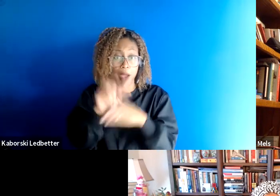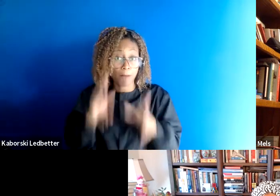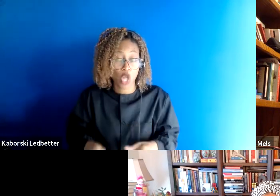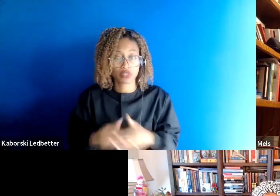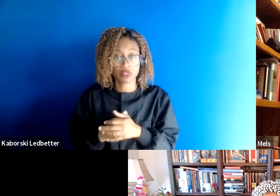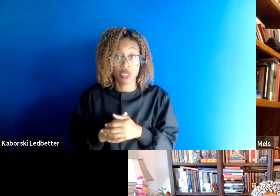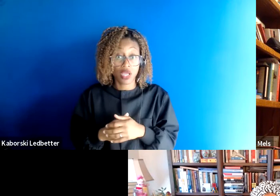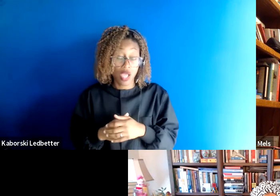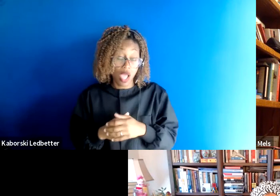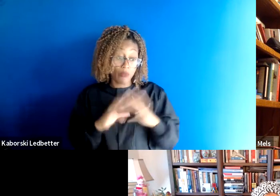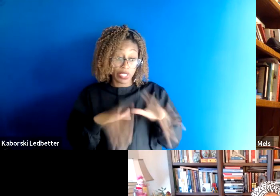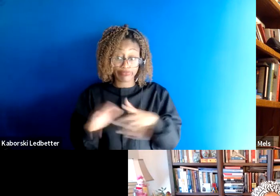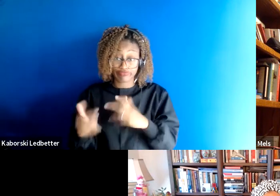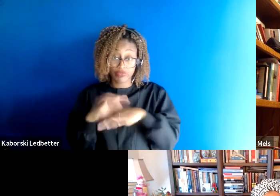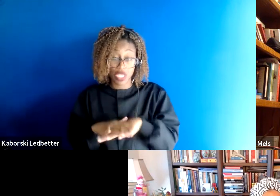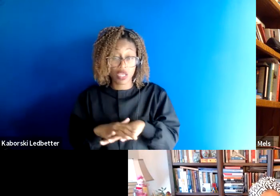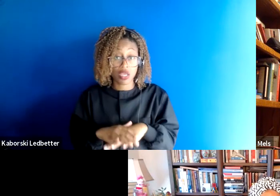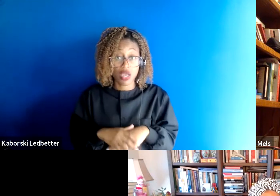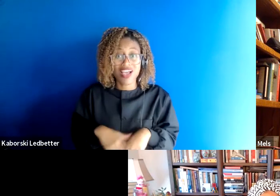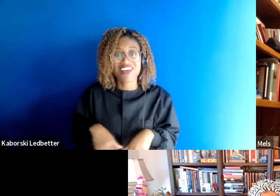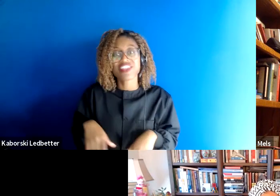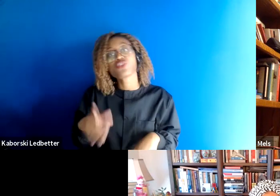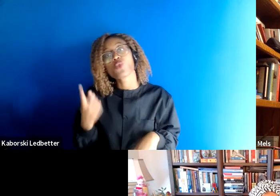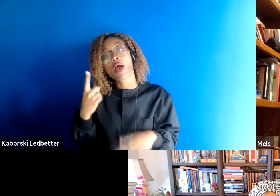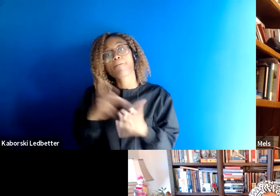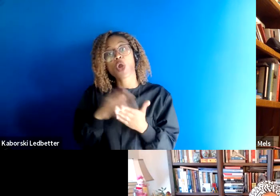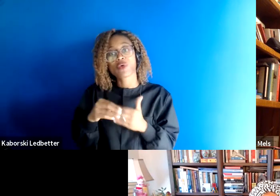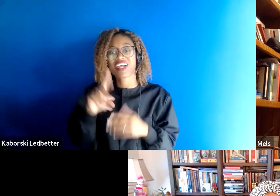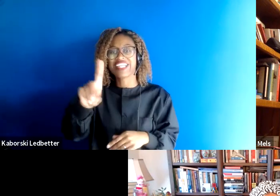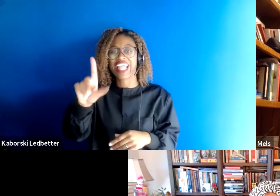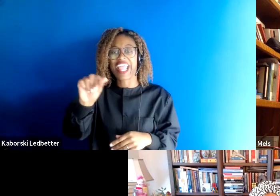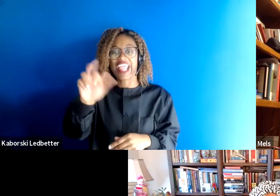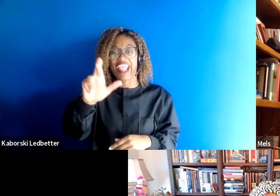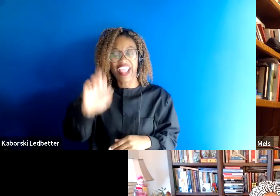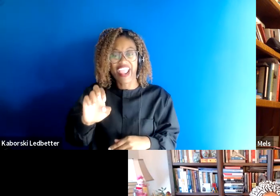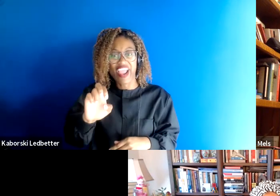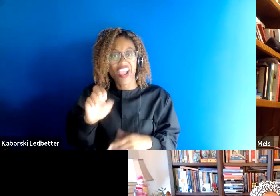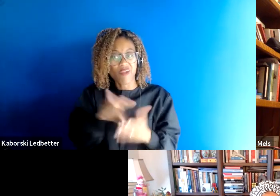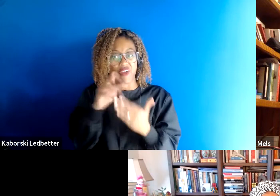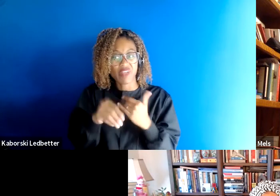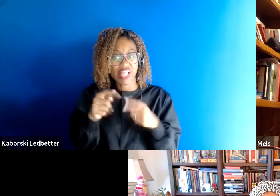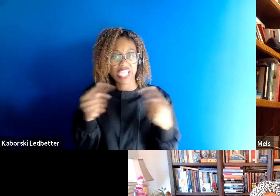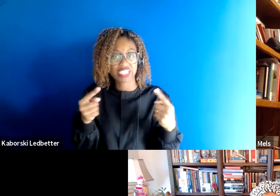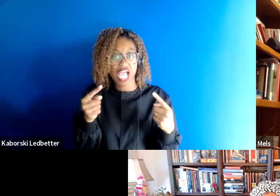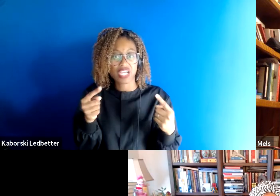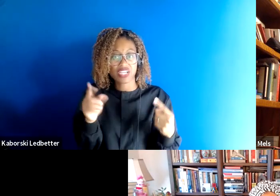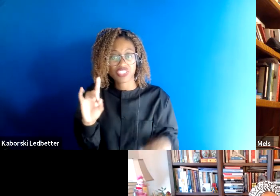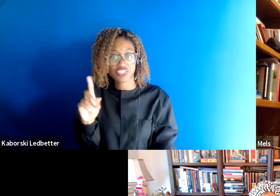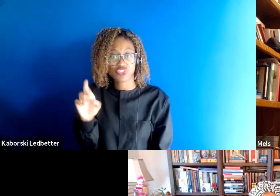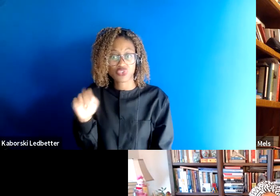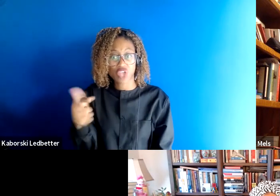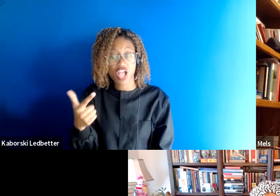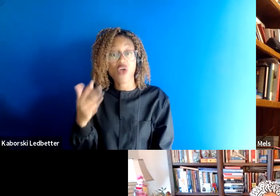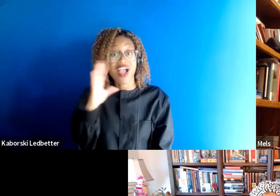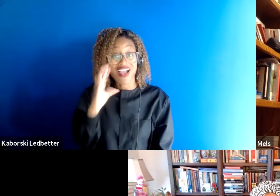coming up, there used to be a program called the DARE program, and it was supposed to be anti-drugs. And they would have a police